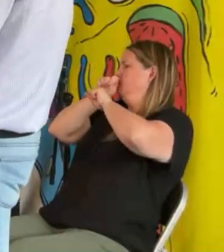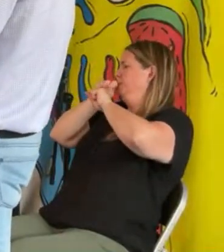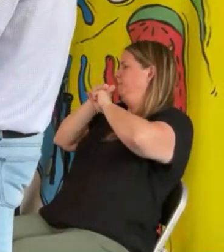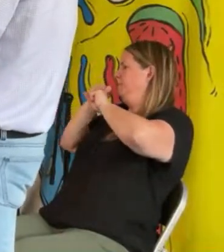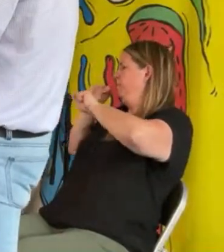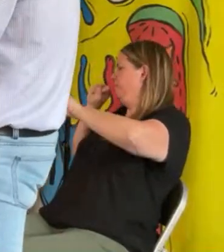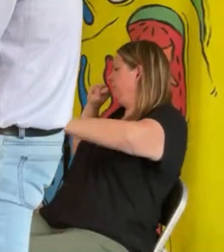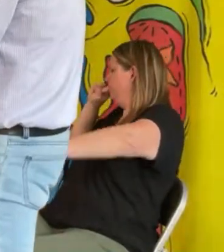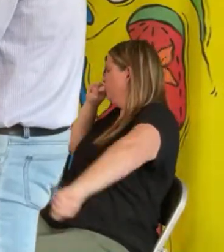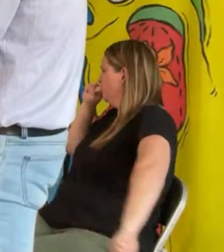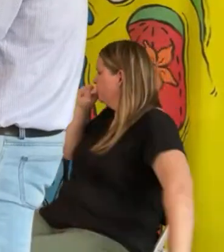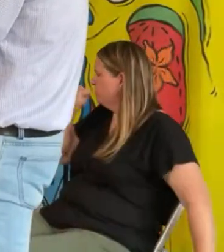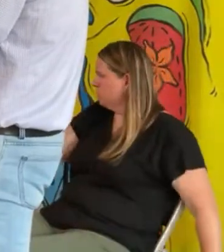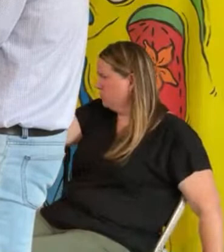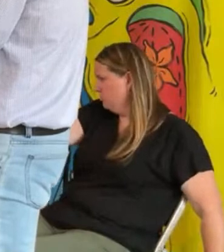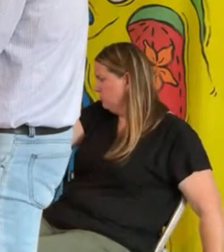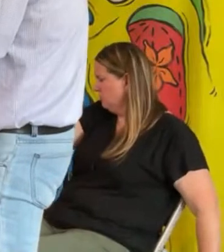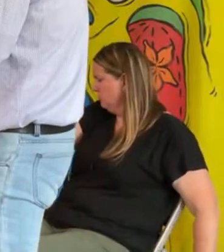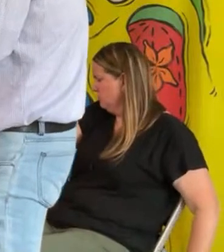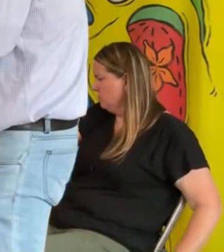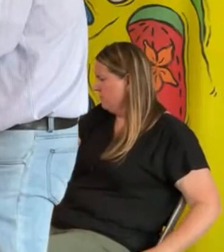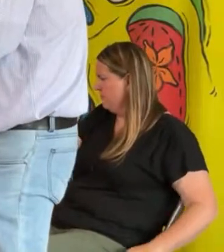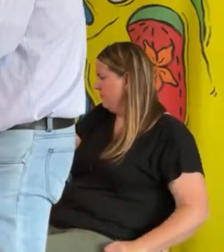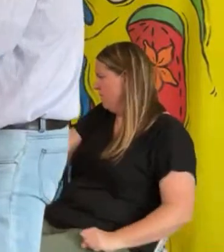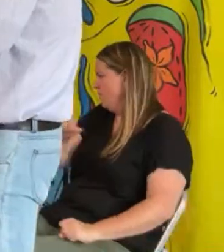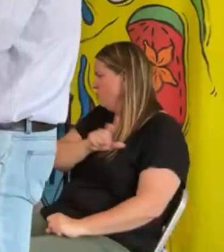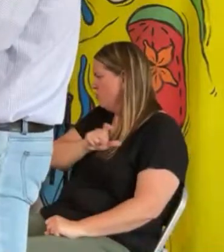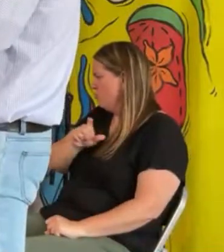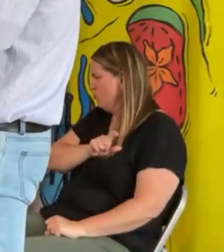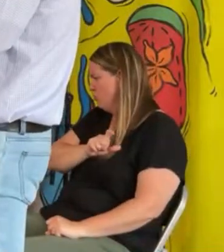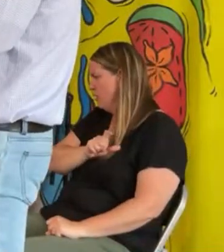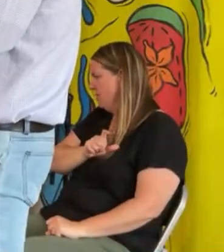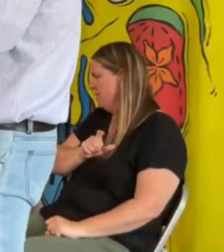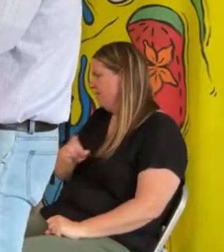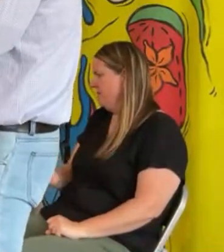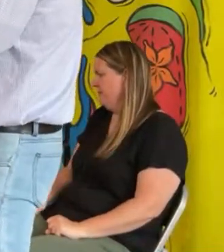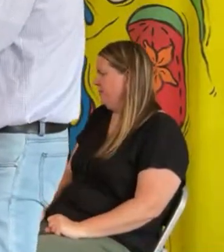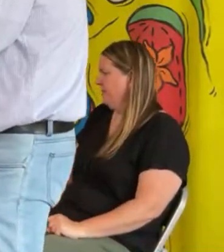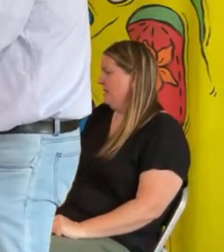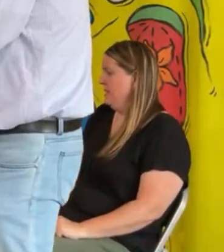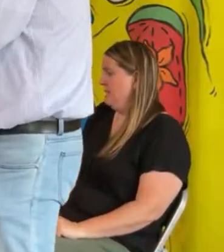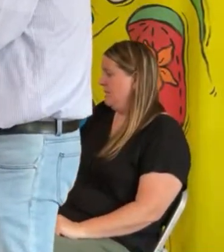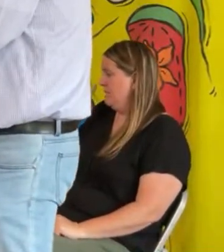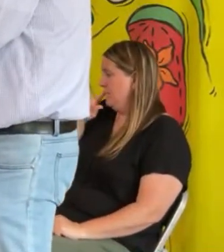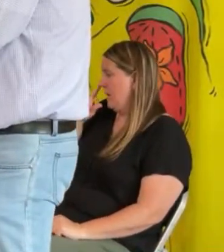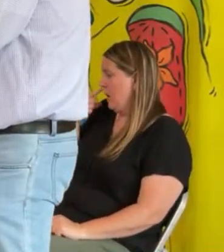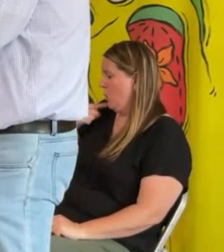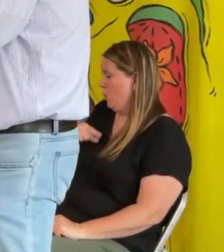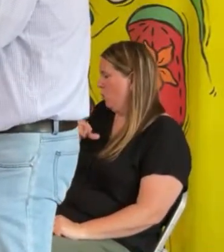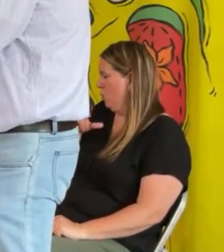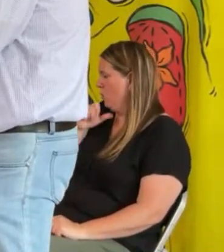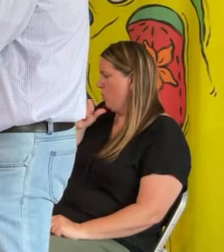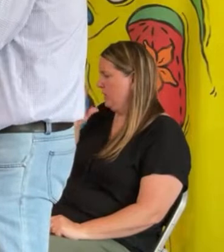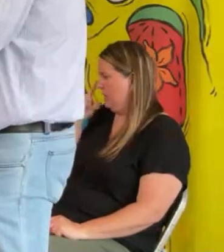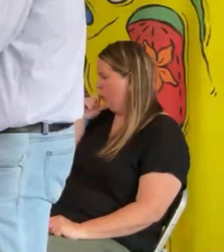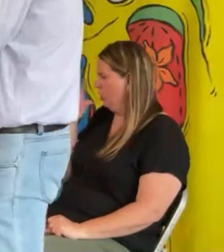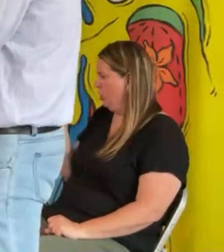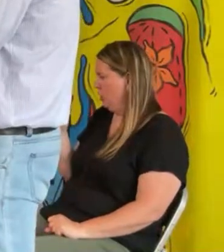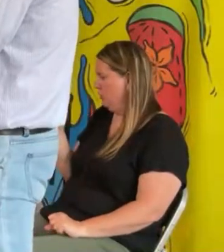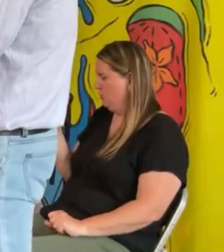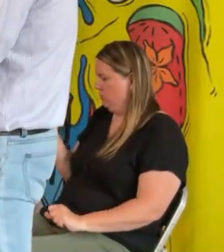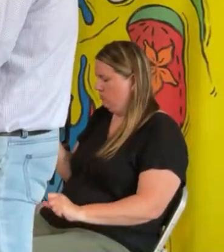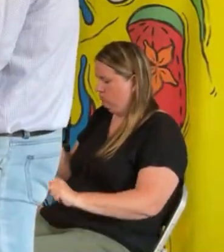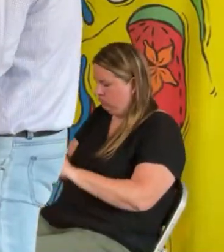throat, and lunge. And the sergeant, the sound we do not